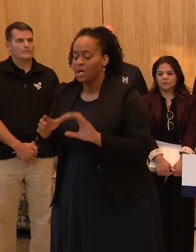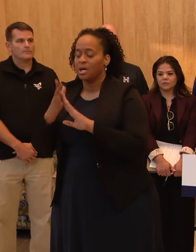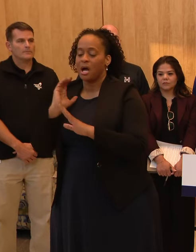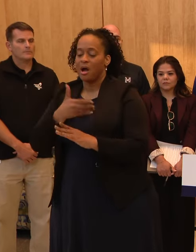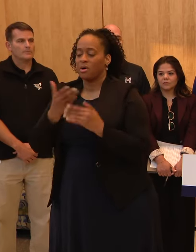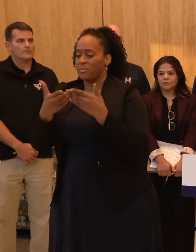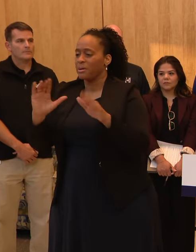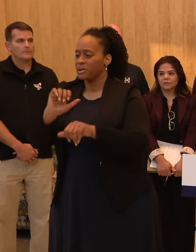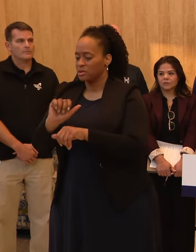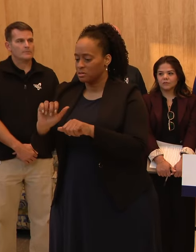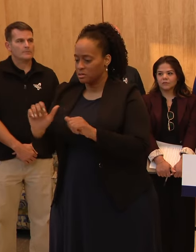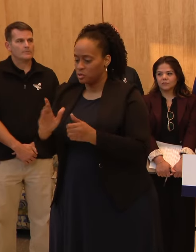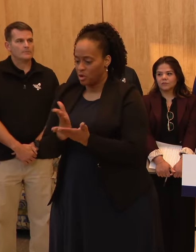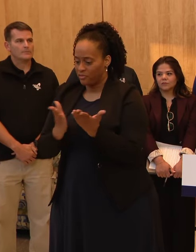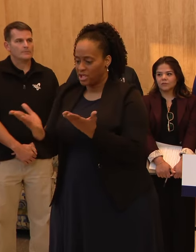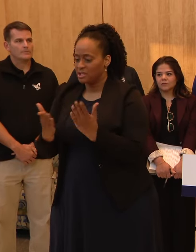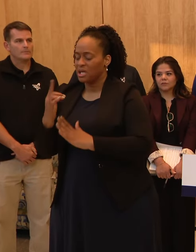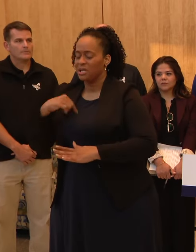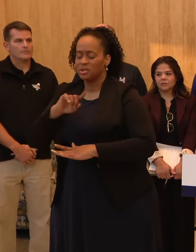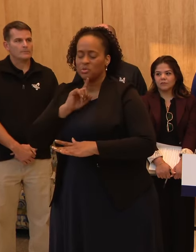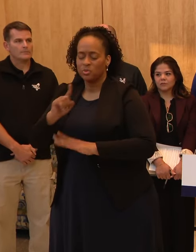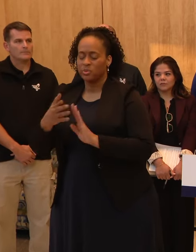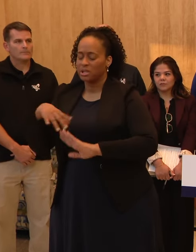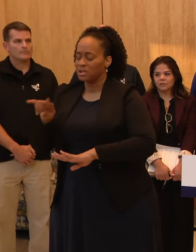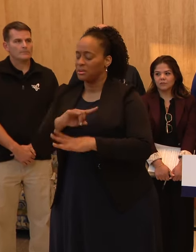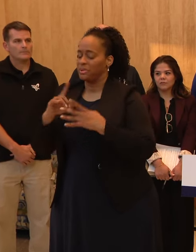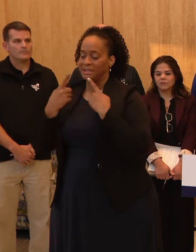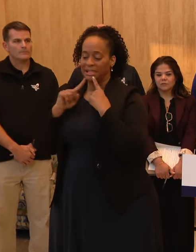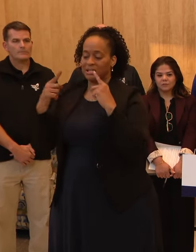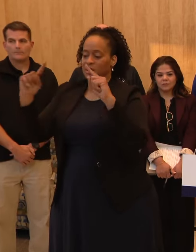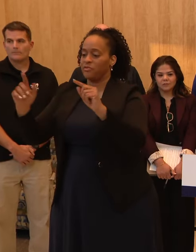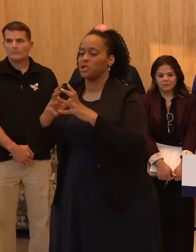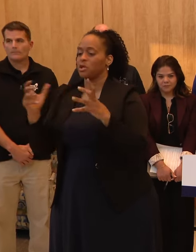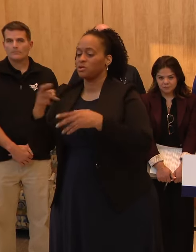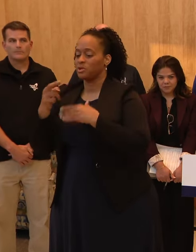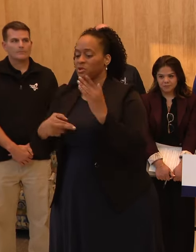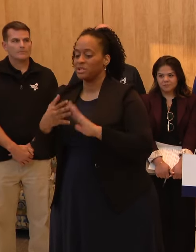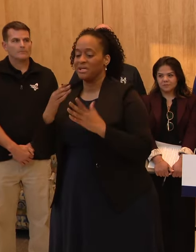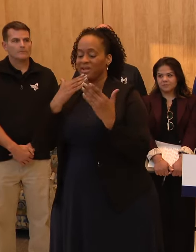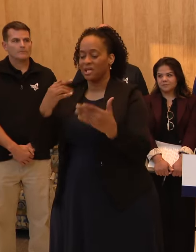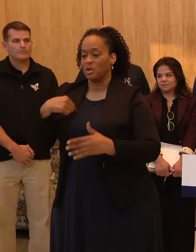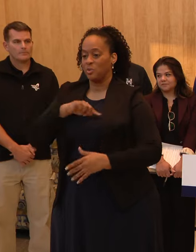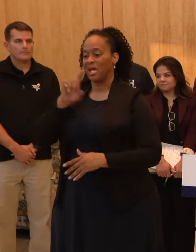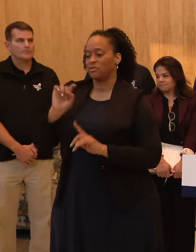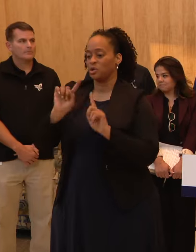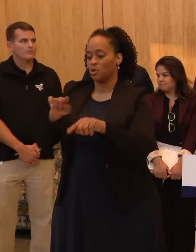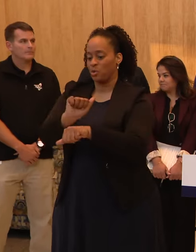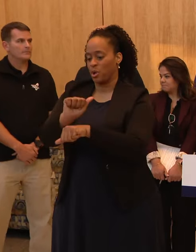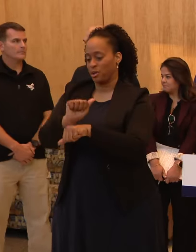and it's really paid off in large results. Thank y'all. We got to go to work.